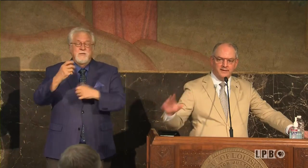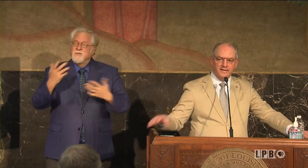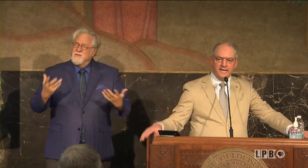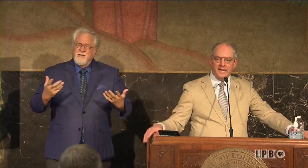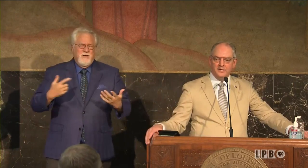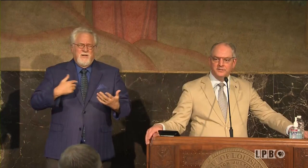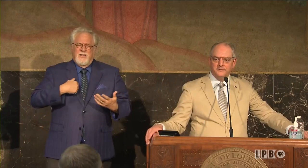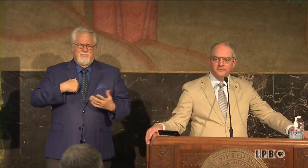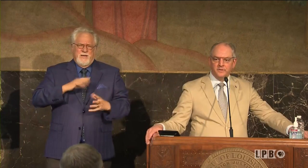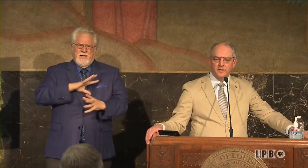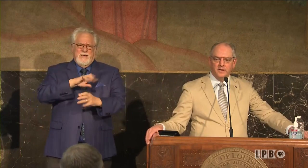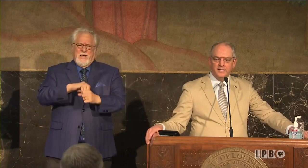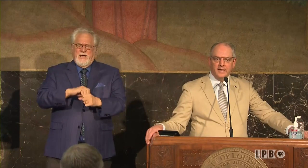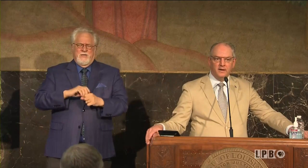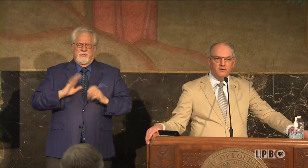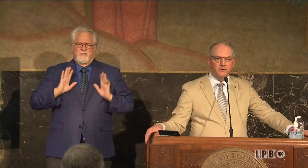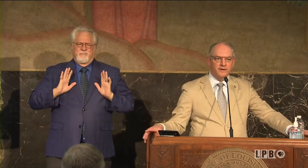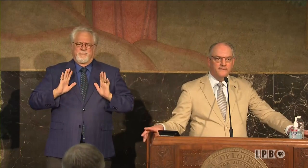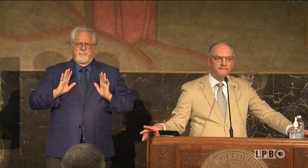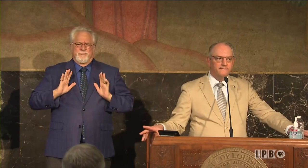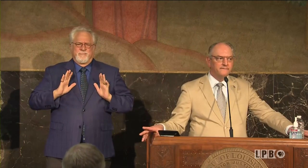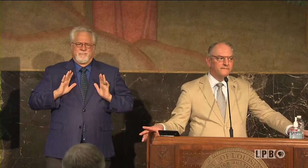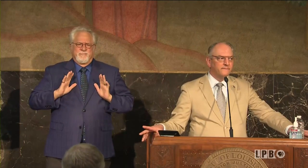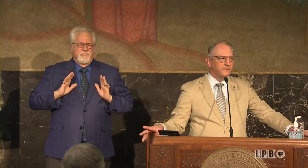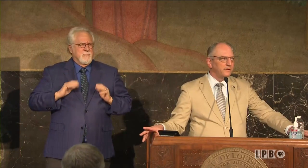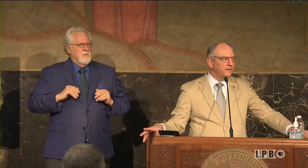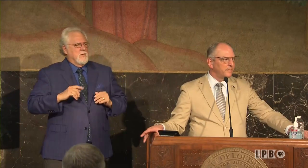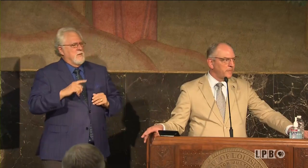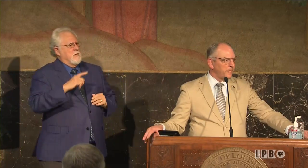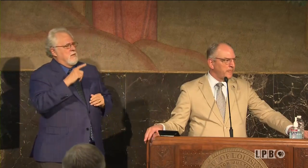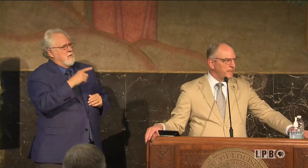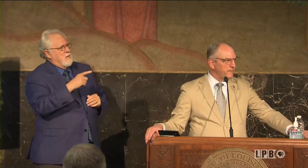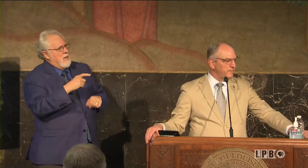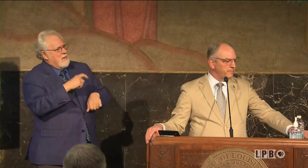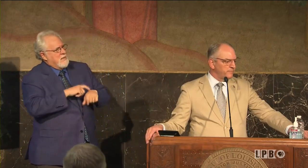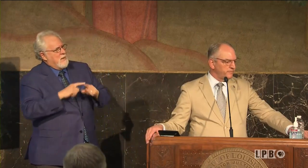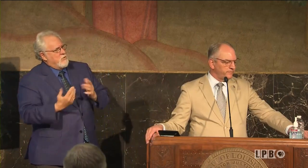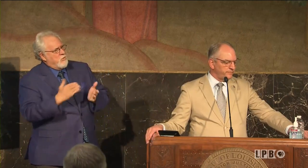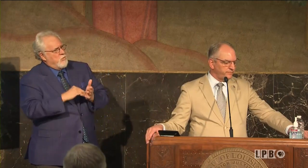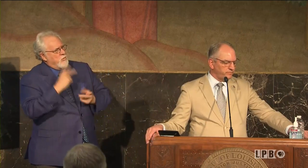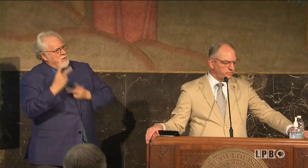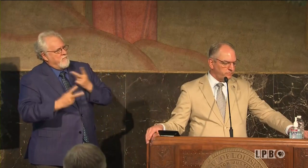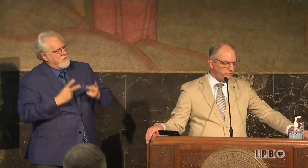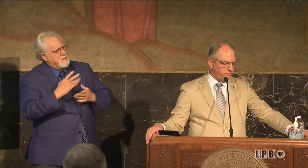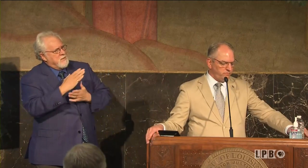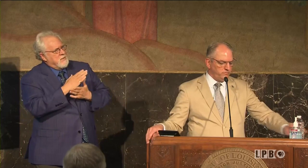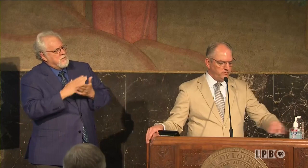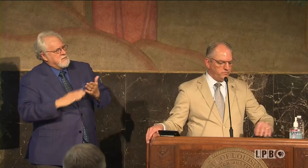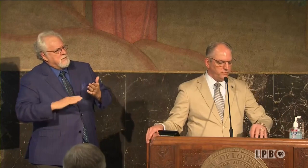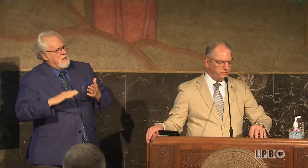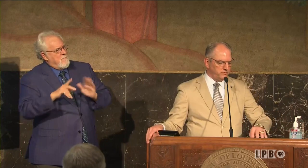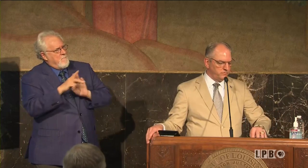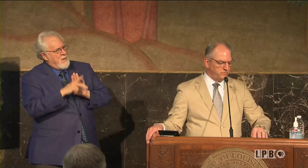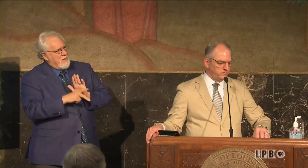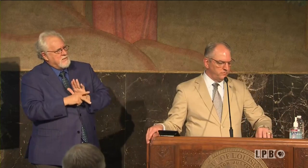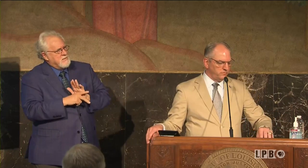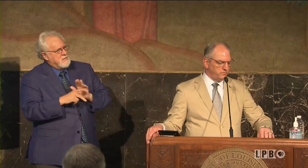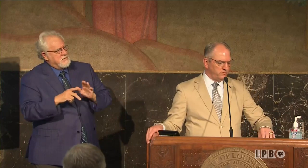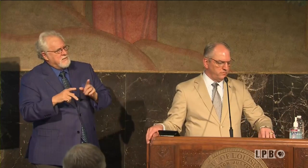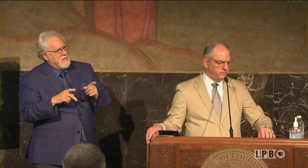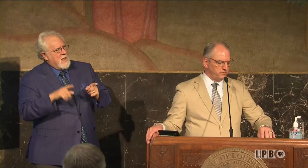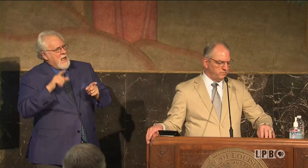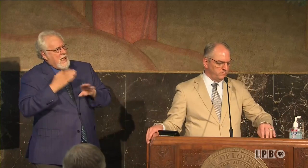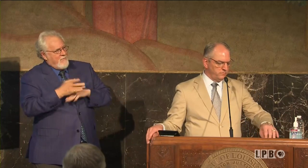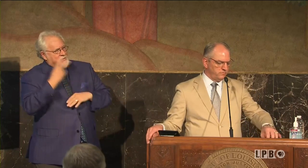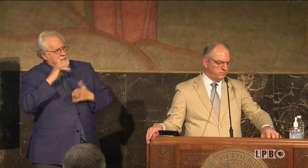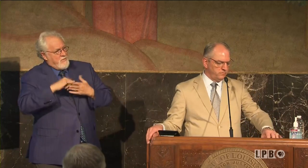not going to engage in that at all, Greg. Governor, is it time to revisit some of the policies and practices after you see something like